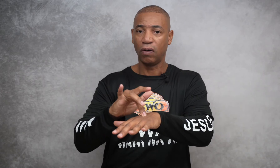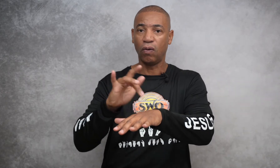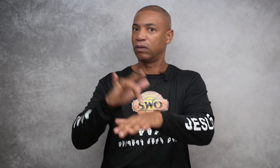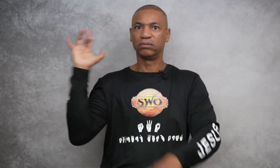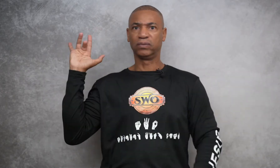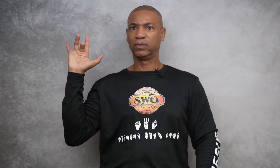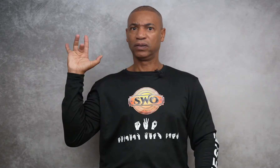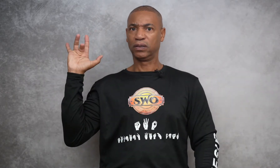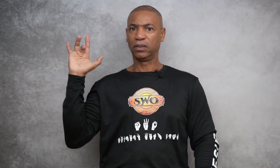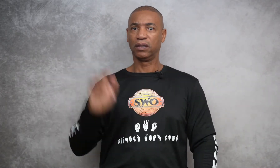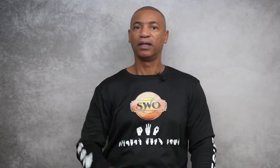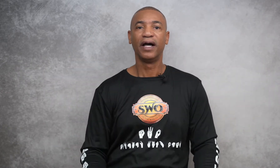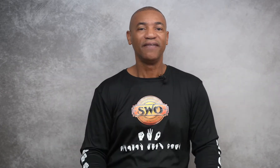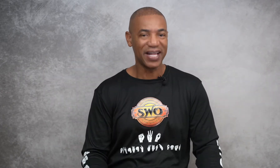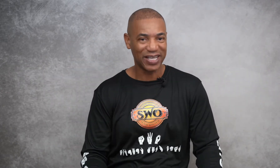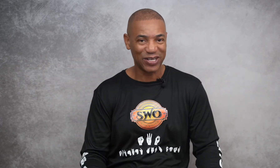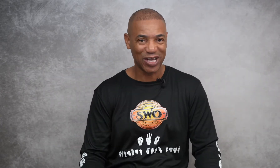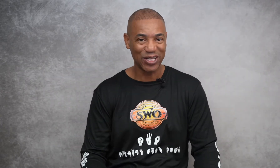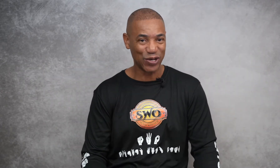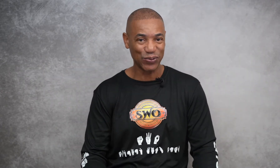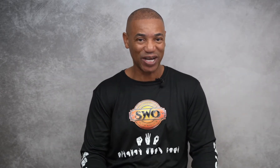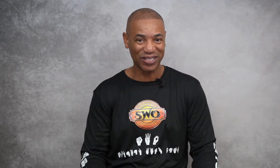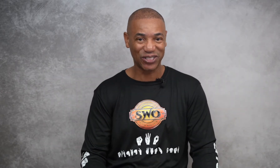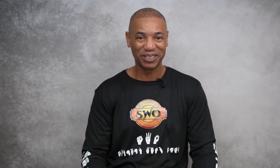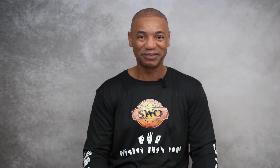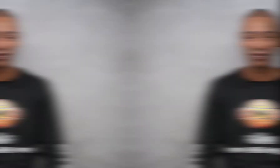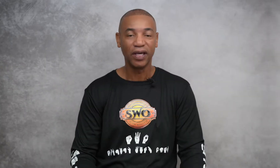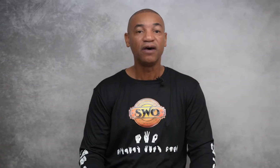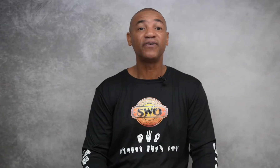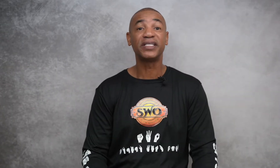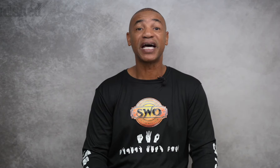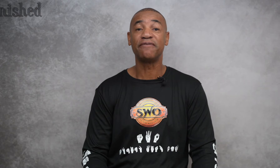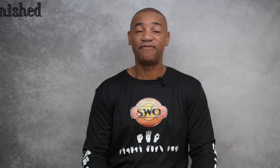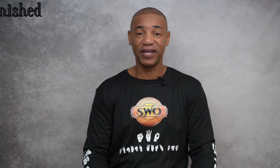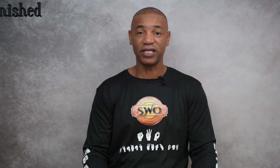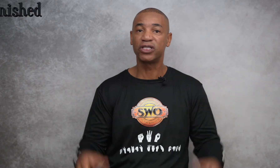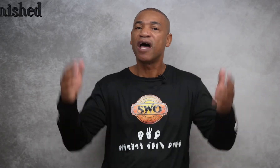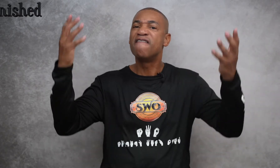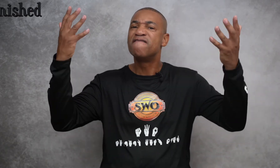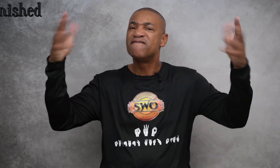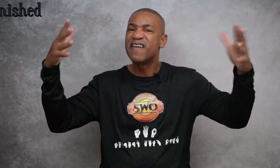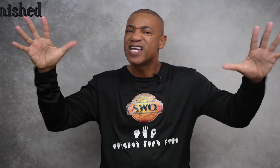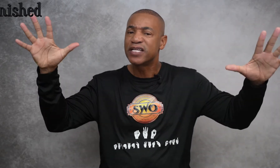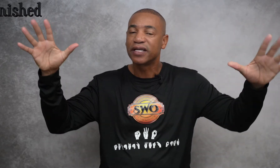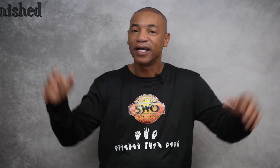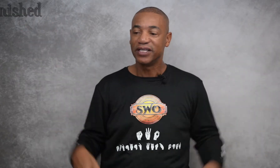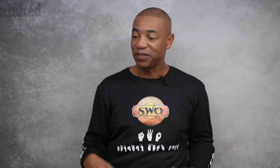Or, that is how you sign don't touch. For the sign finish, simply